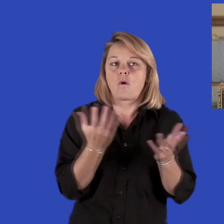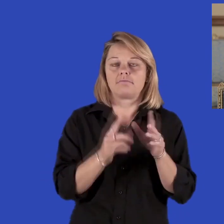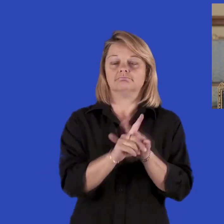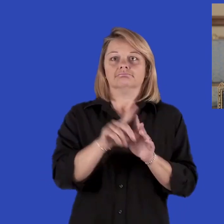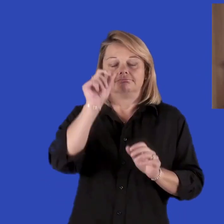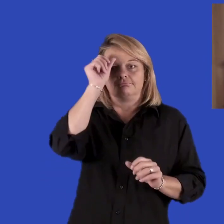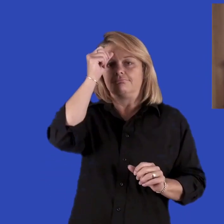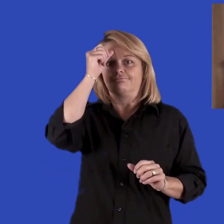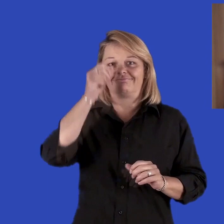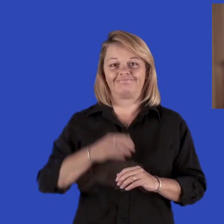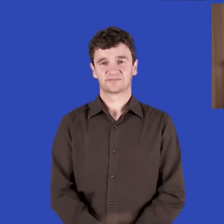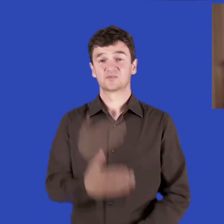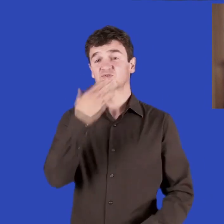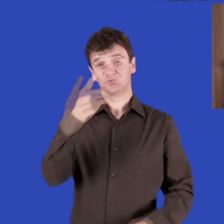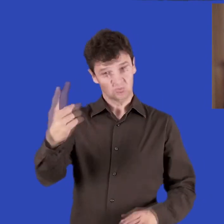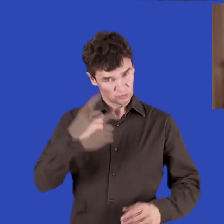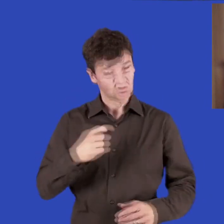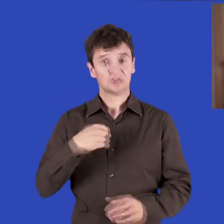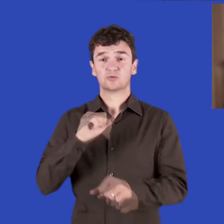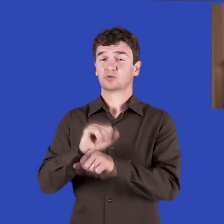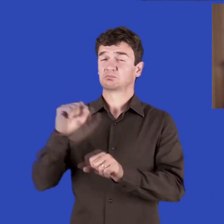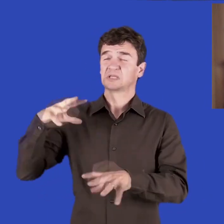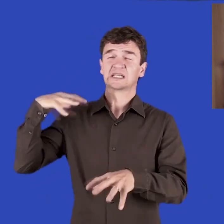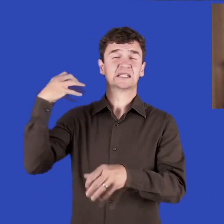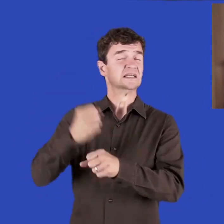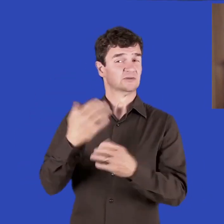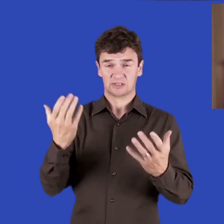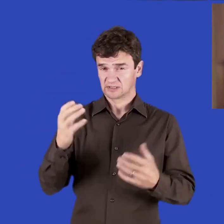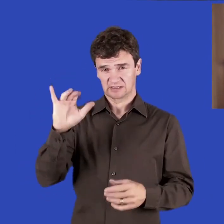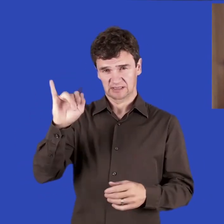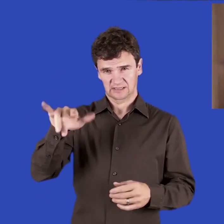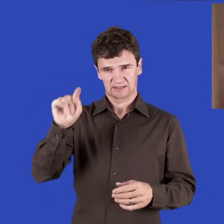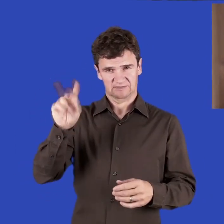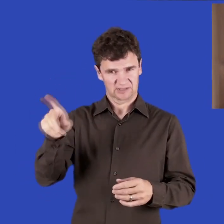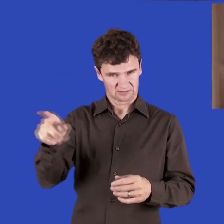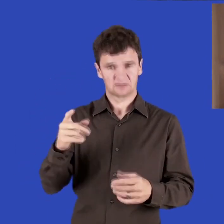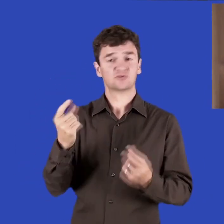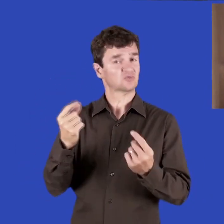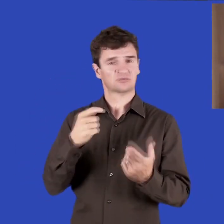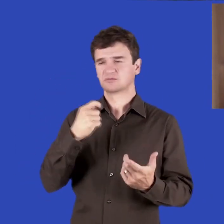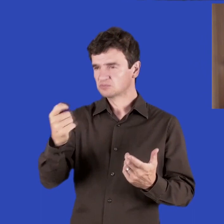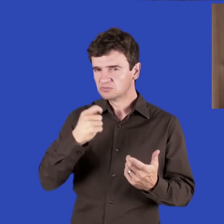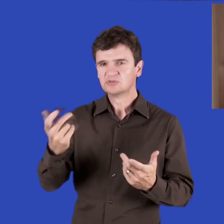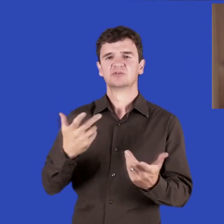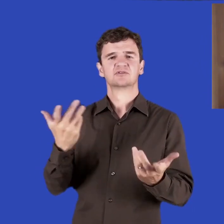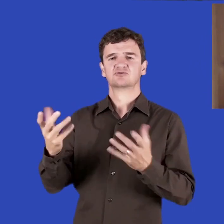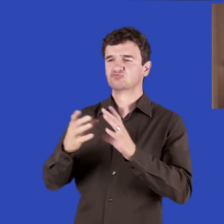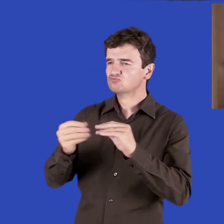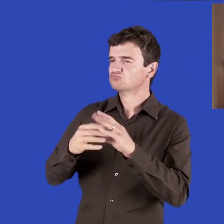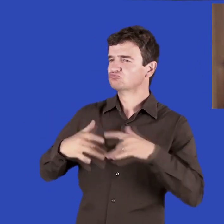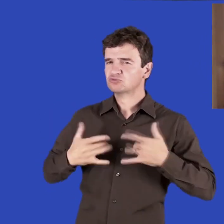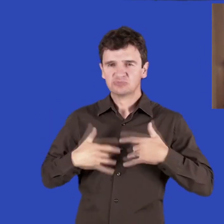careers have been? Great question. The longest portion of my working years was at